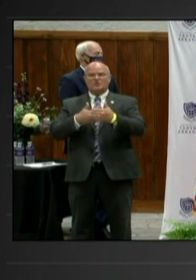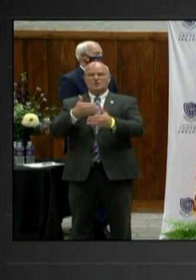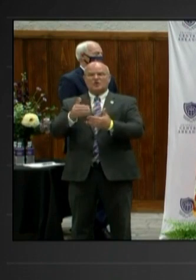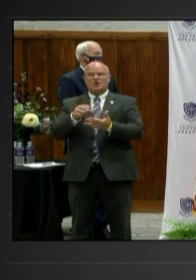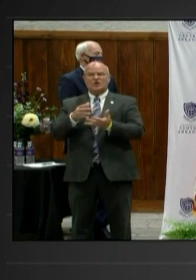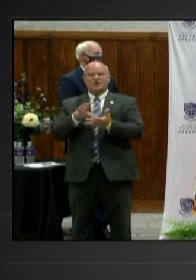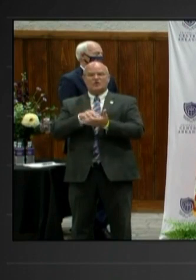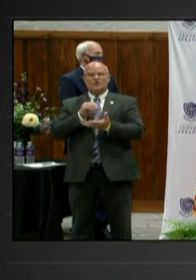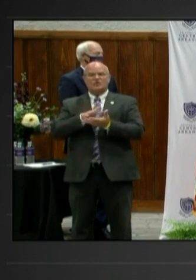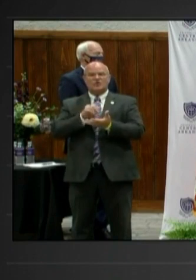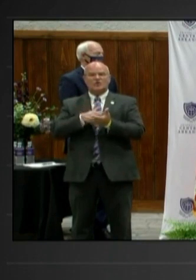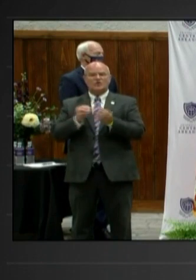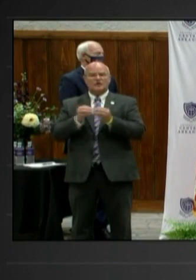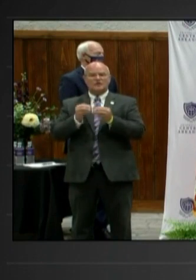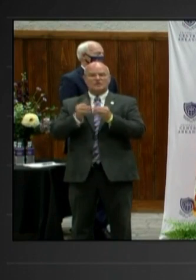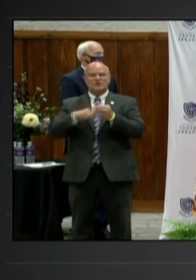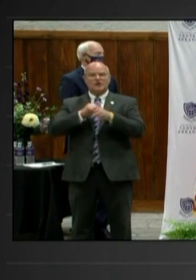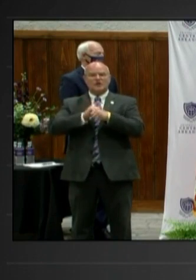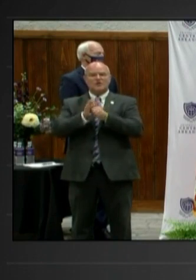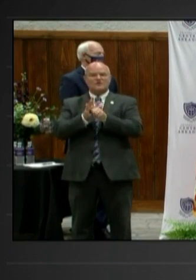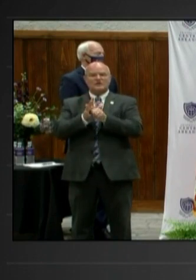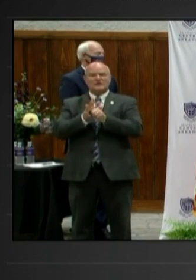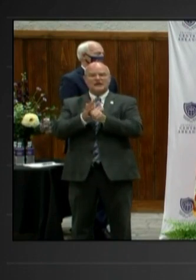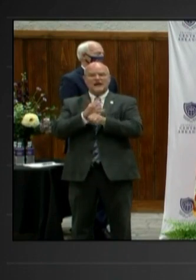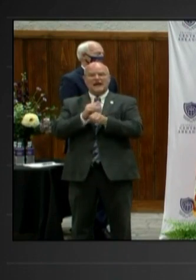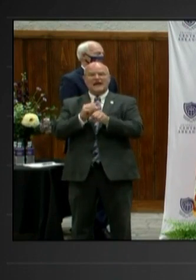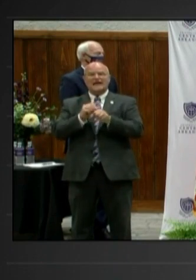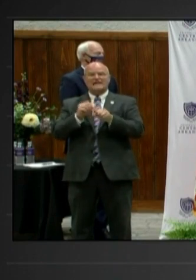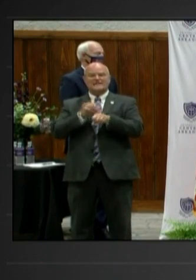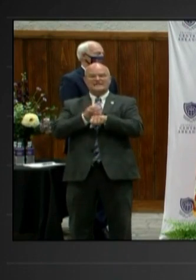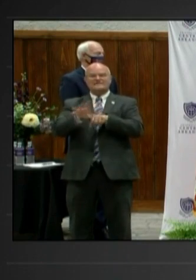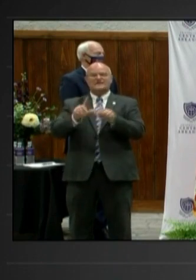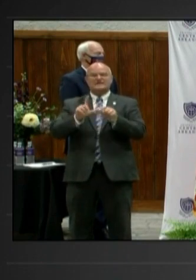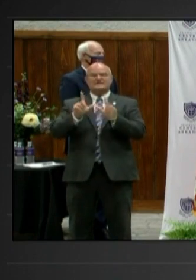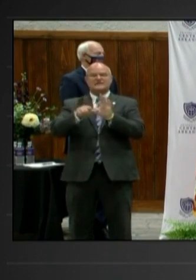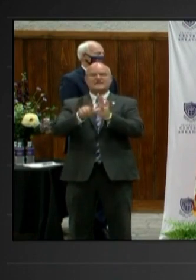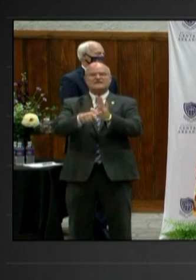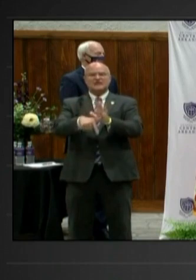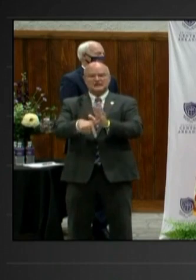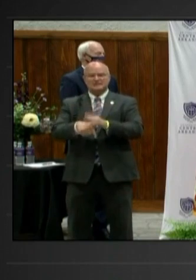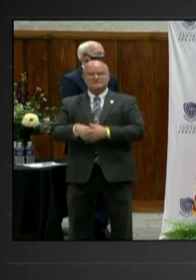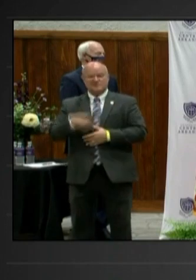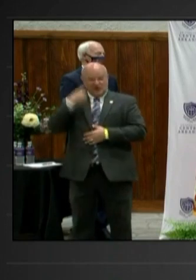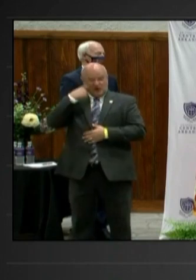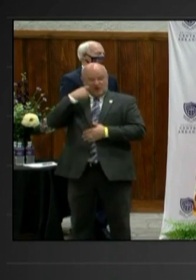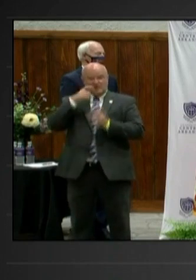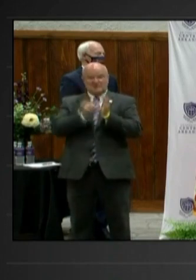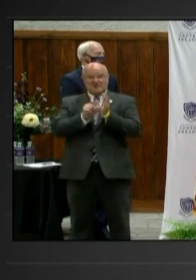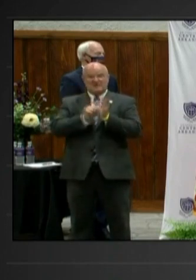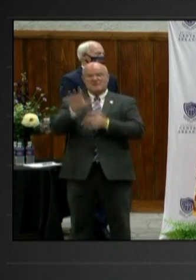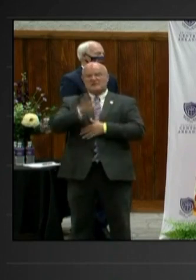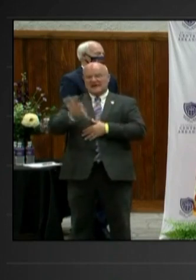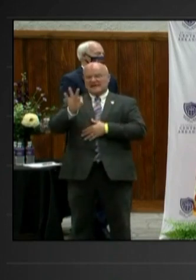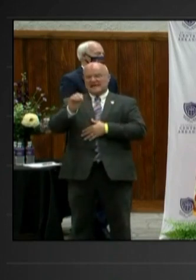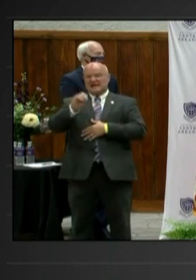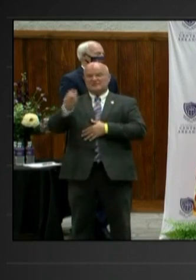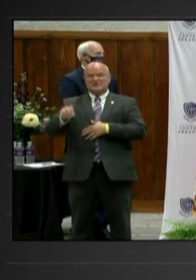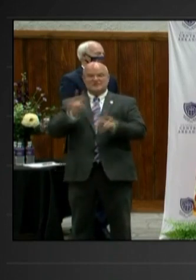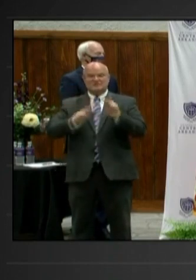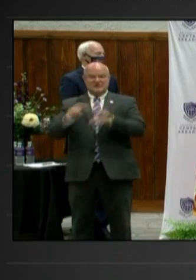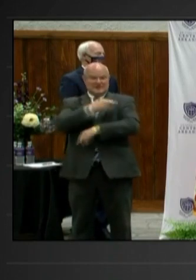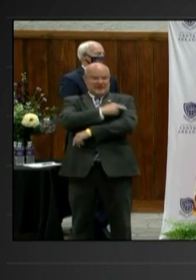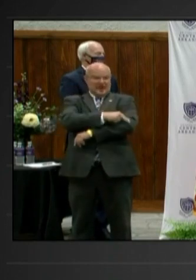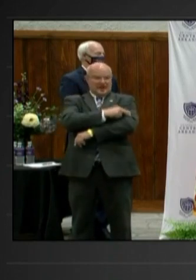on COVID-19 and the sort of persistent effects. And a recent publication showed that about 90% of those who